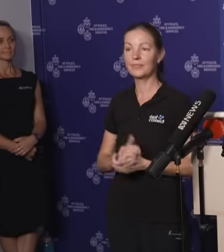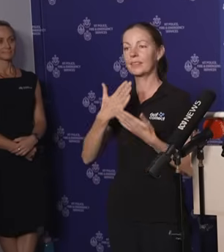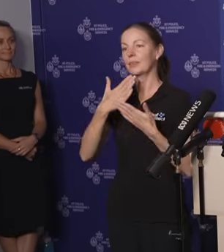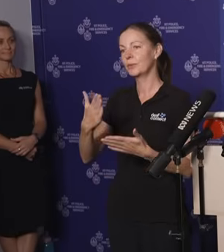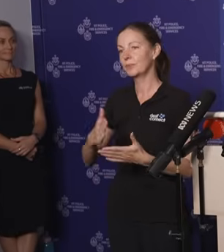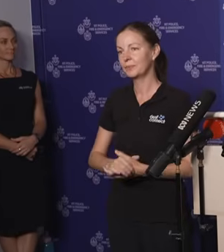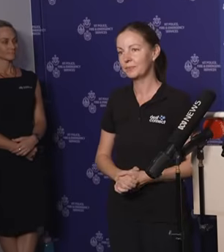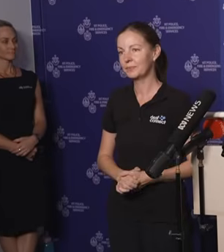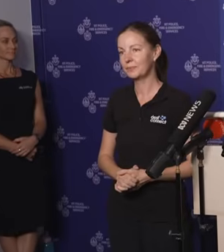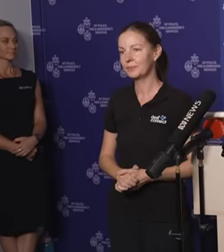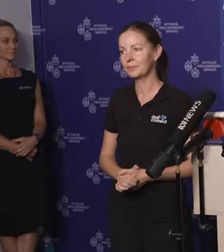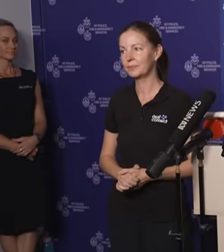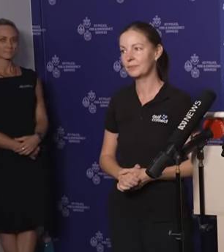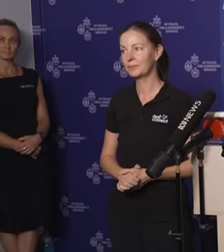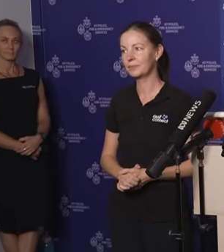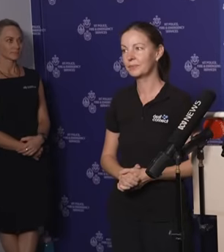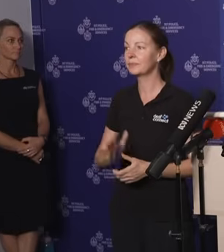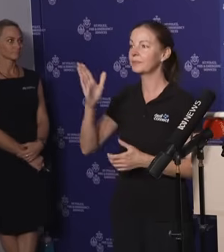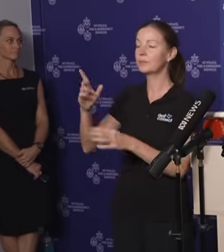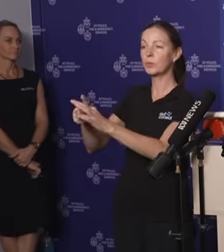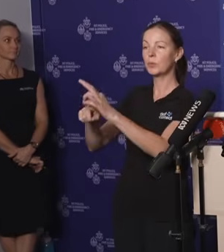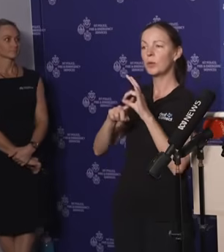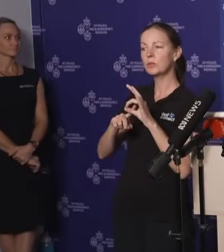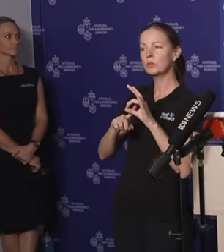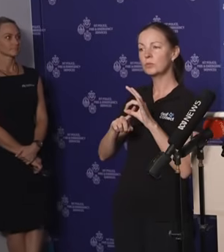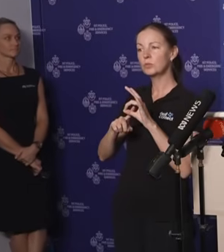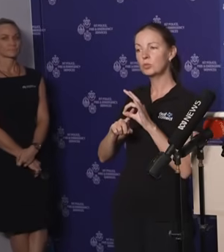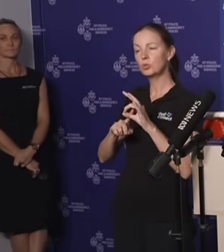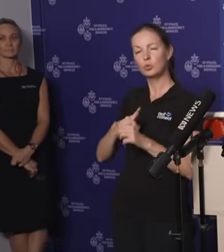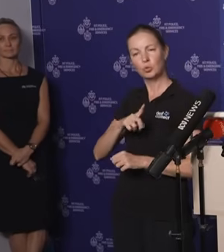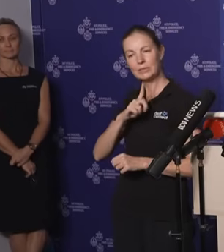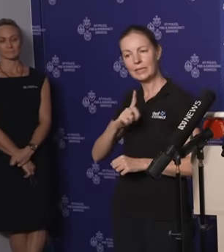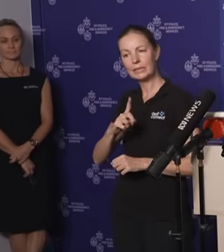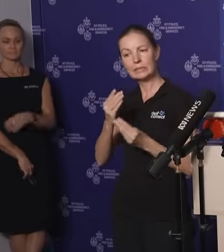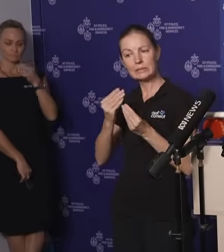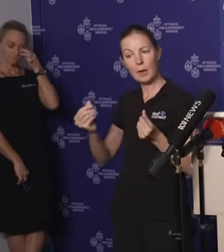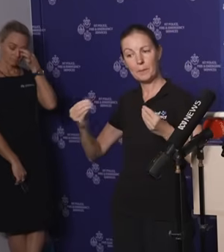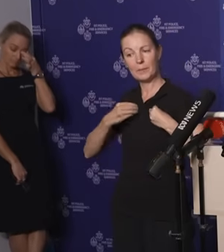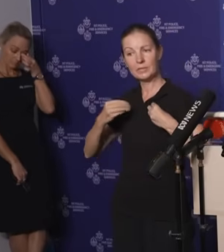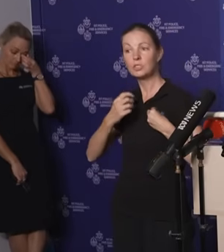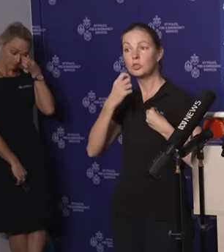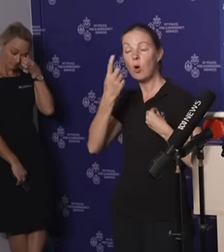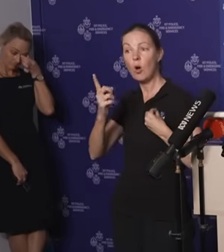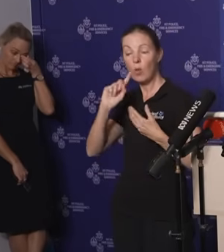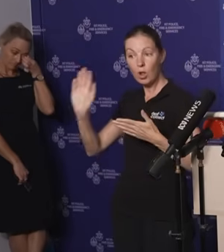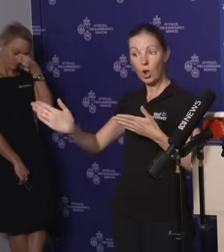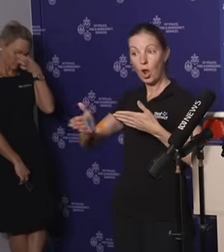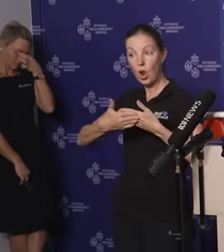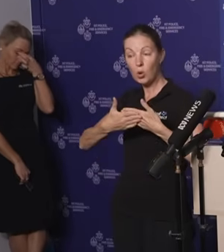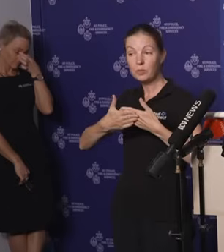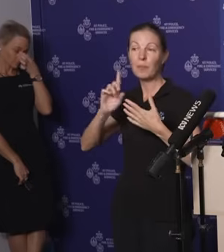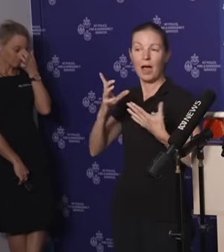Thank you. You've said that some businesses may choose to open tomorrow. Does it get to a point where you'll enforce closures?